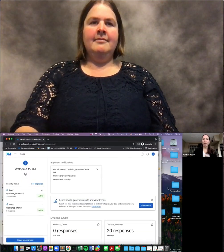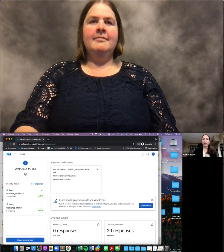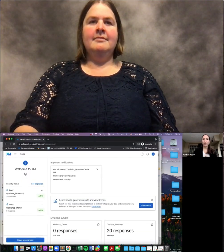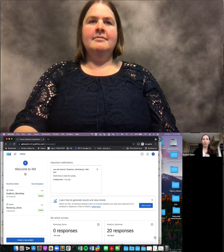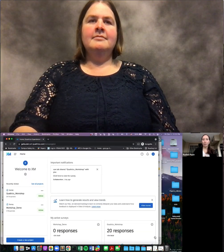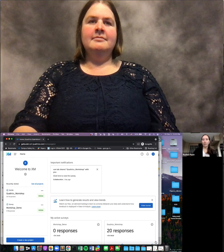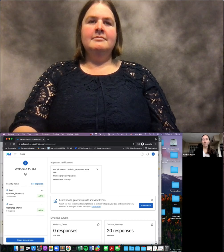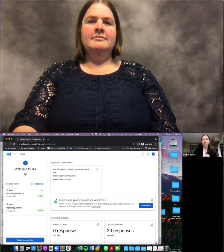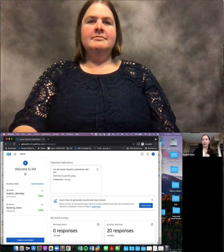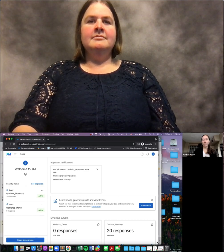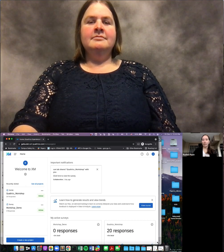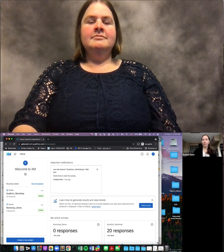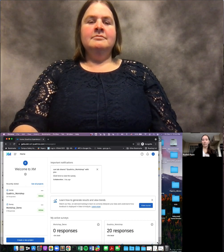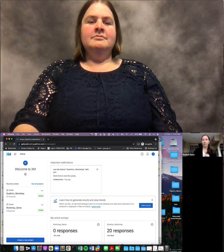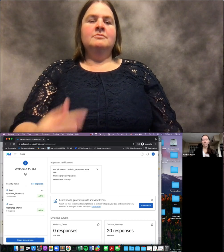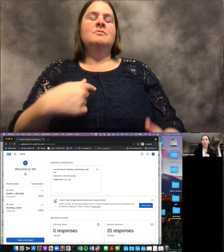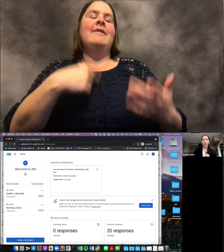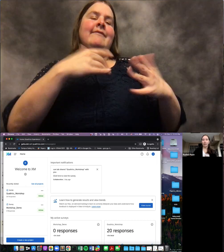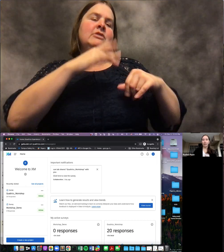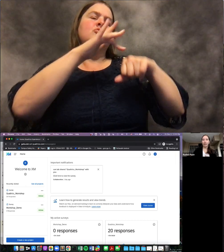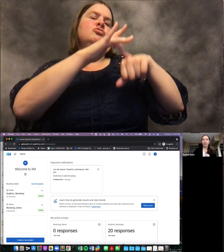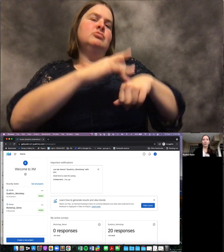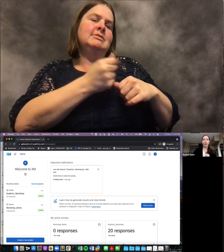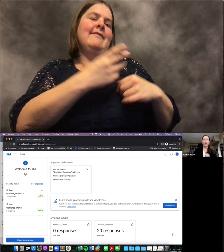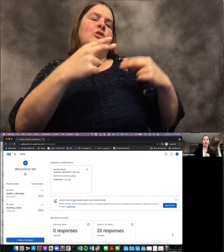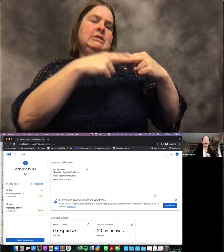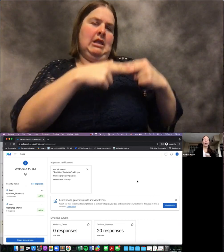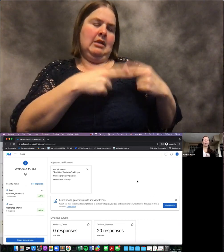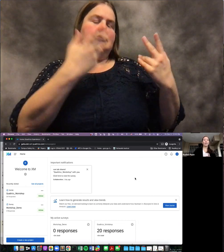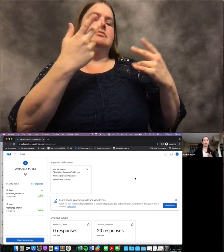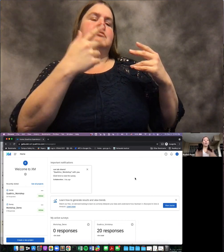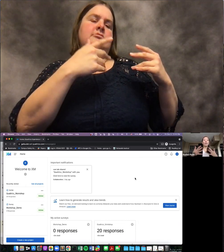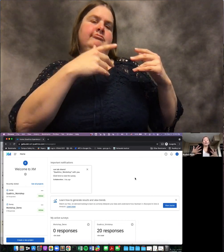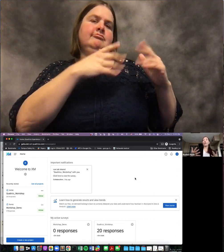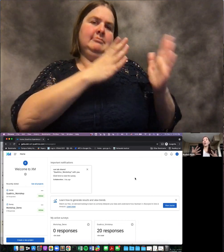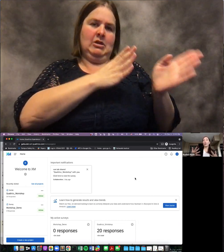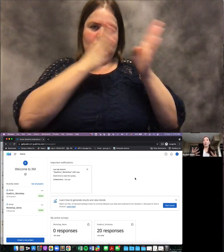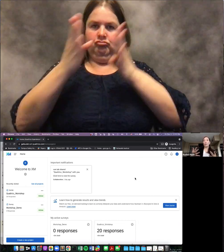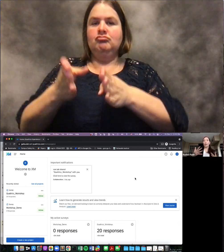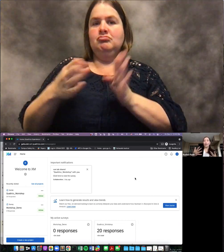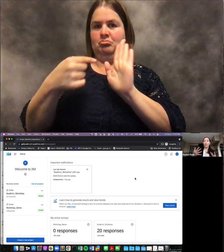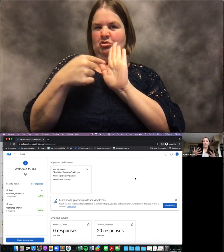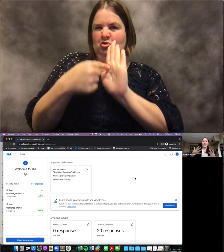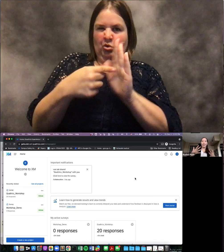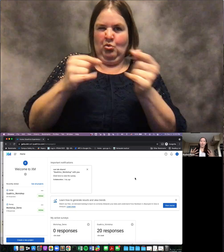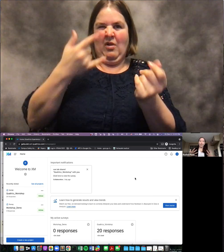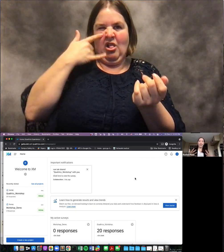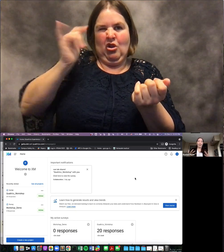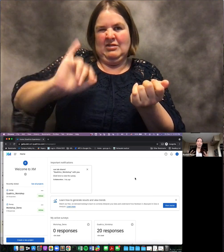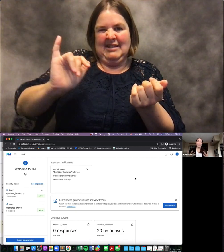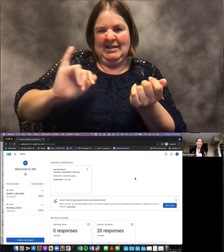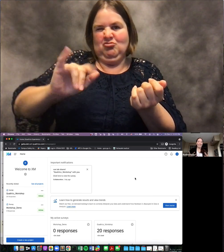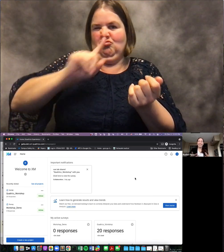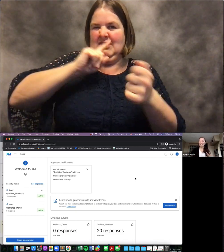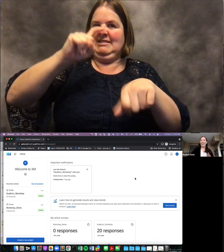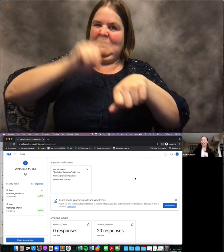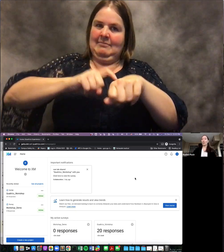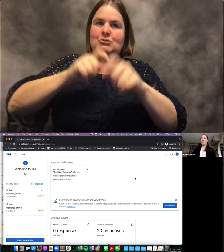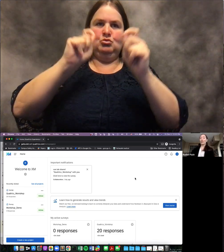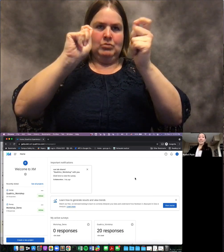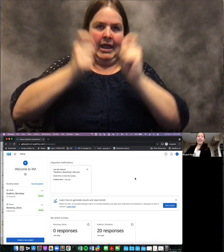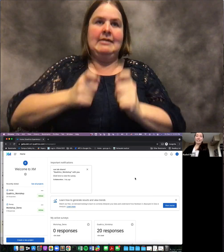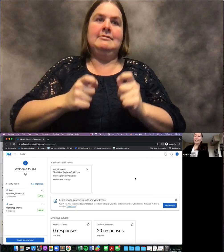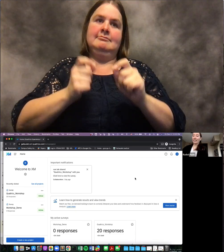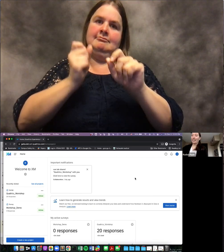So we've gone through some of the slides. And at this point, I'm actually going to show you what it looks like in real time to